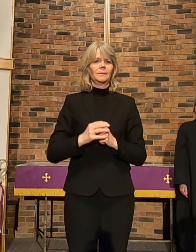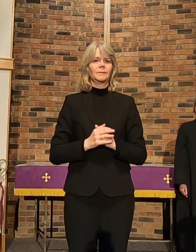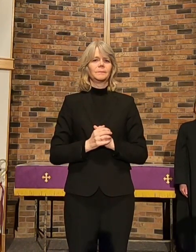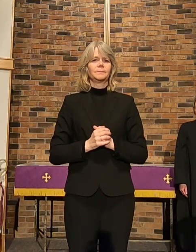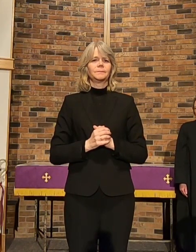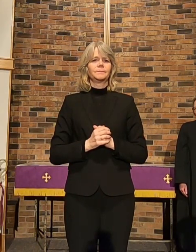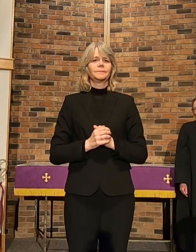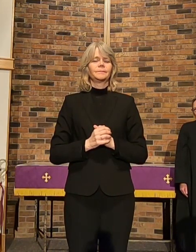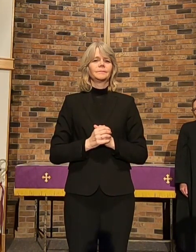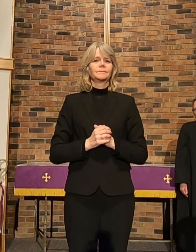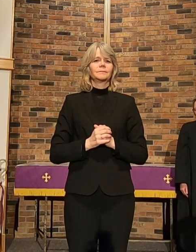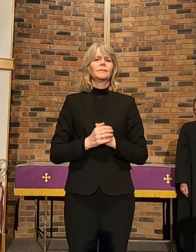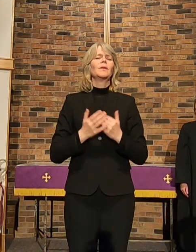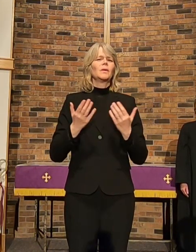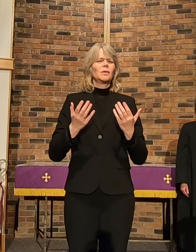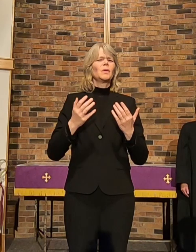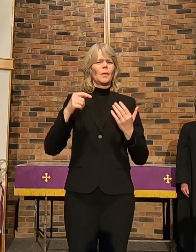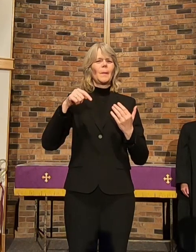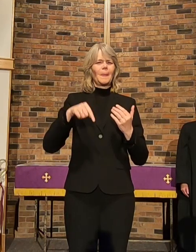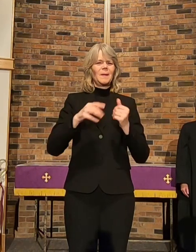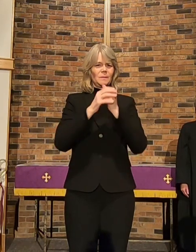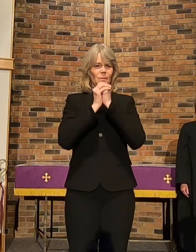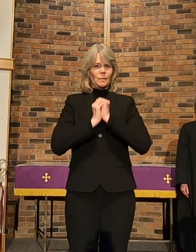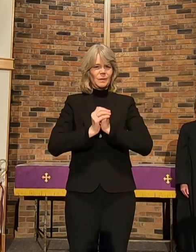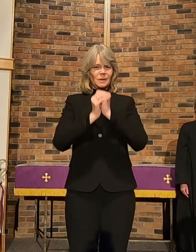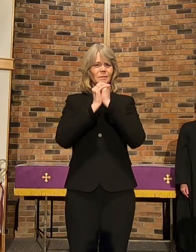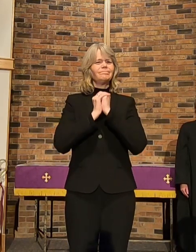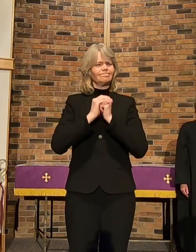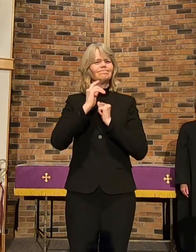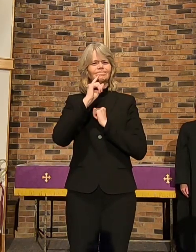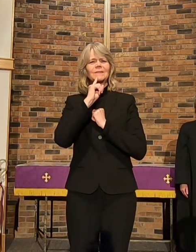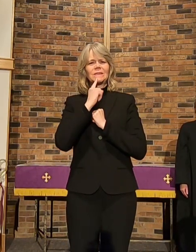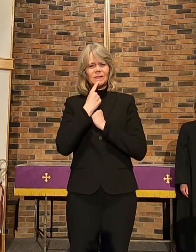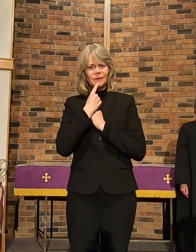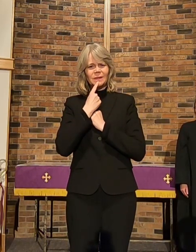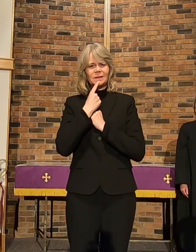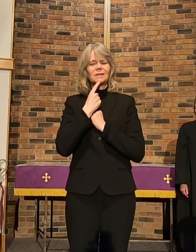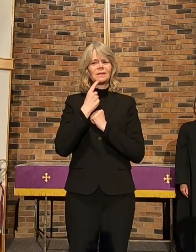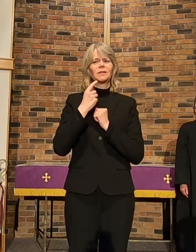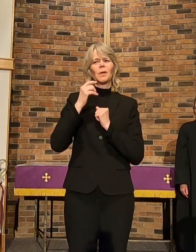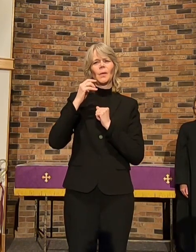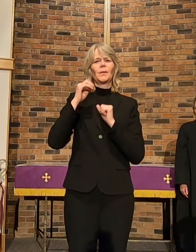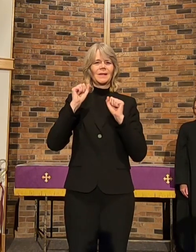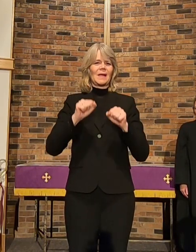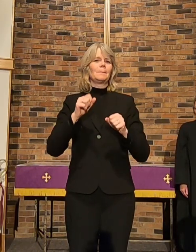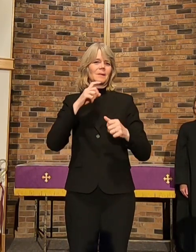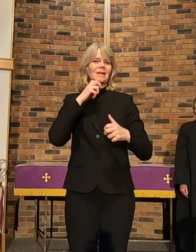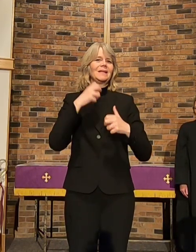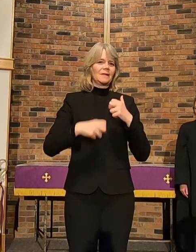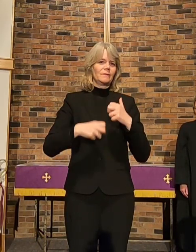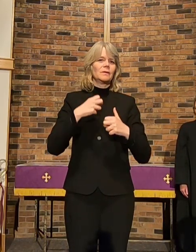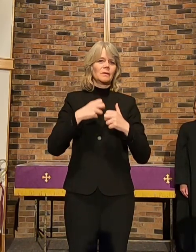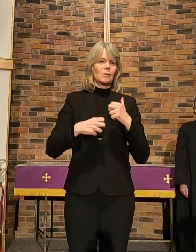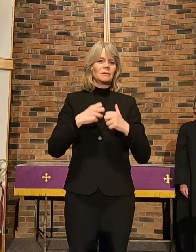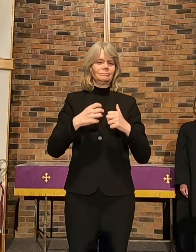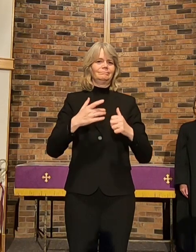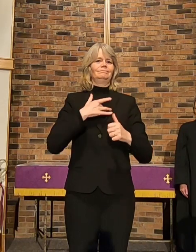So this is a serious worship service. It can be a difficult worship service as we reflect and